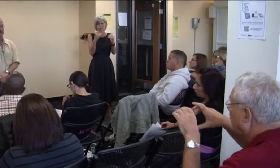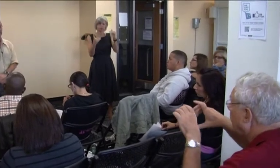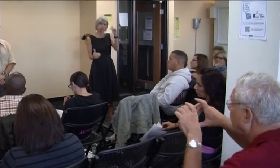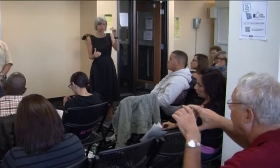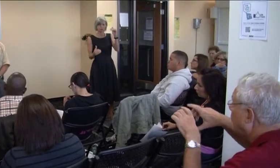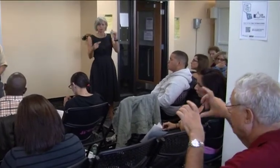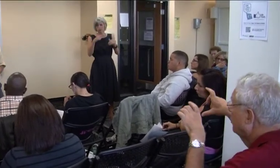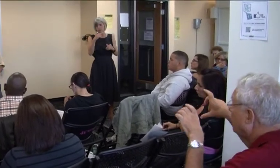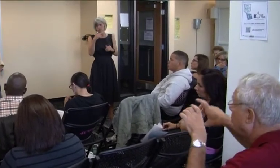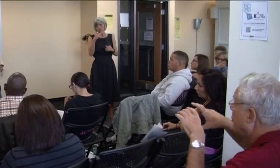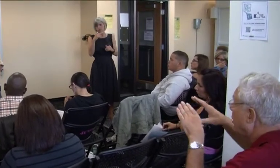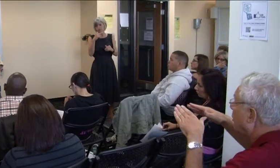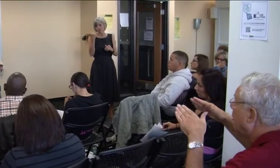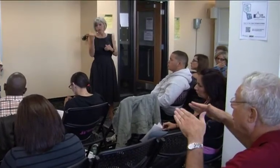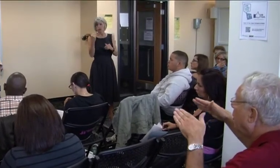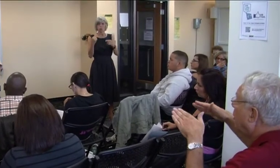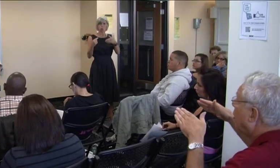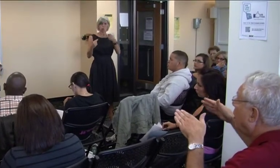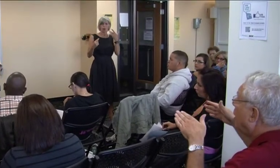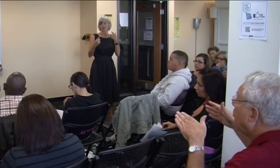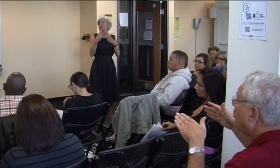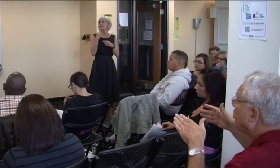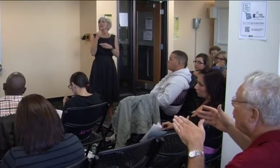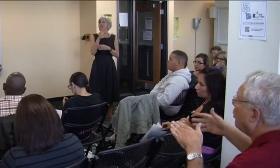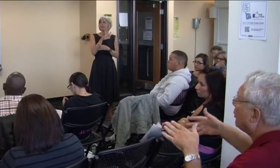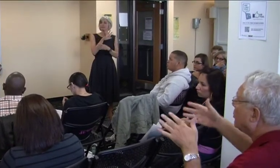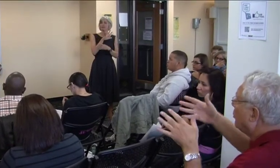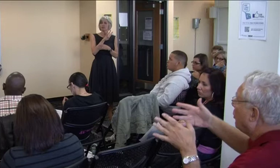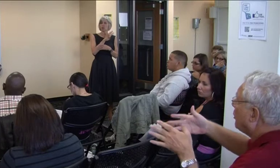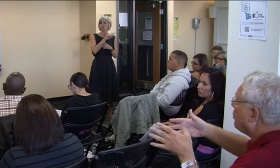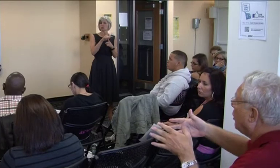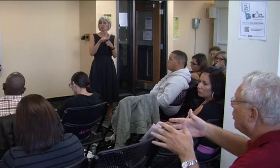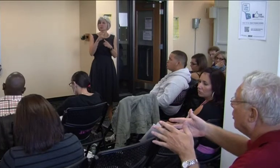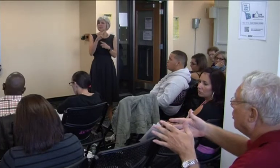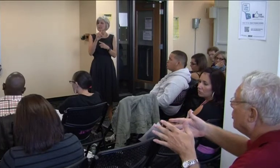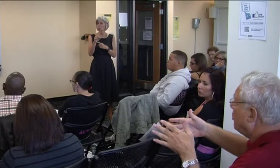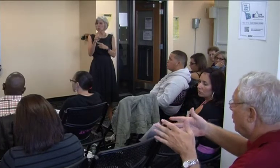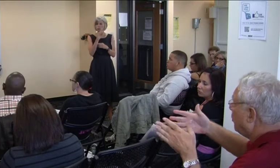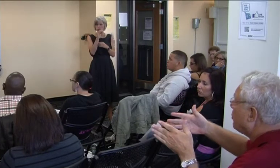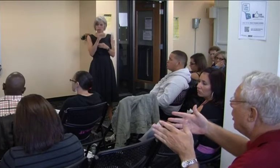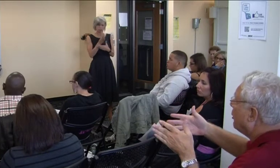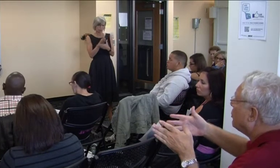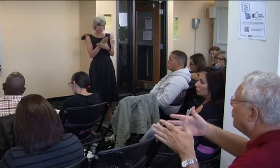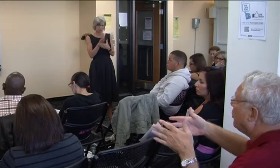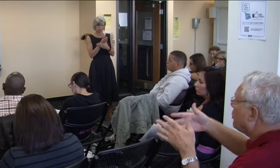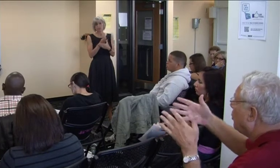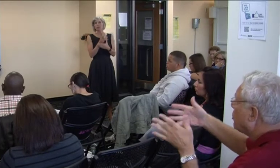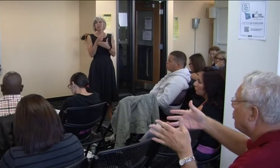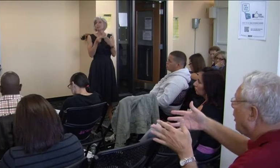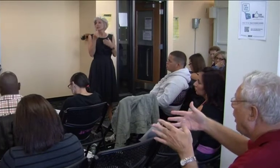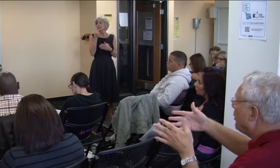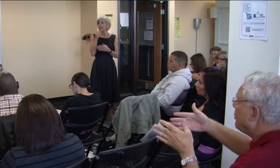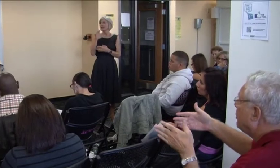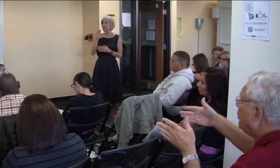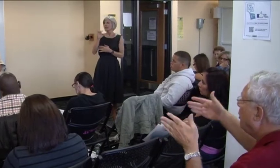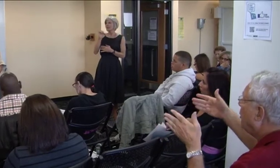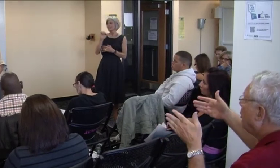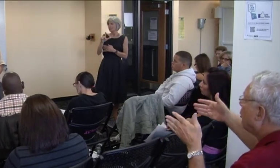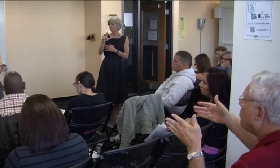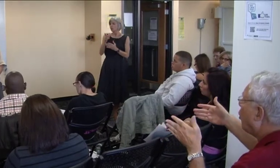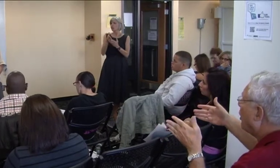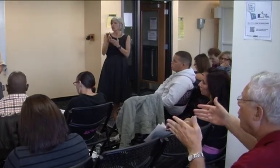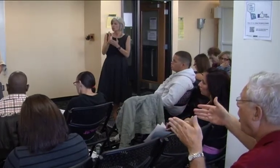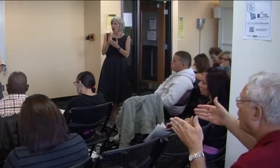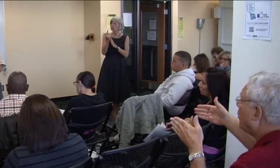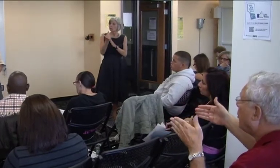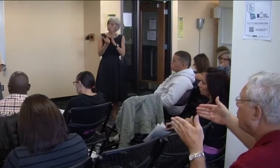talked about that 54% to 61%. Mm-hmm. And people say, well, look, the civil rights law, some people say, the civil rights laws were passed. Yeah.